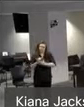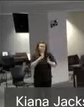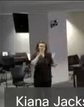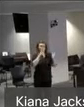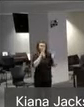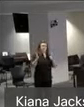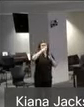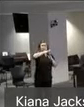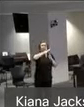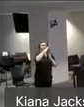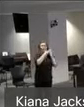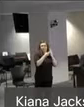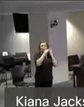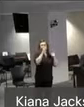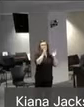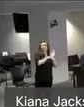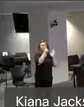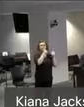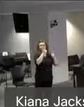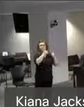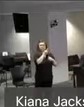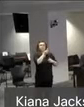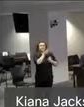lowest premium plan option will be